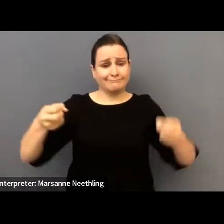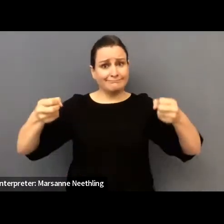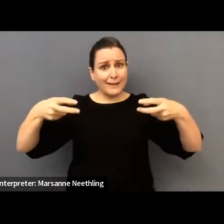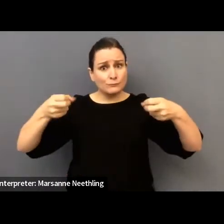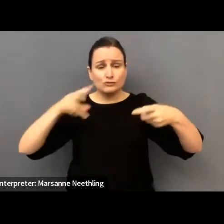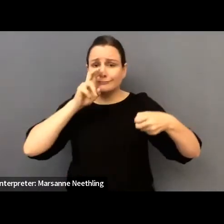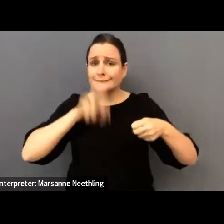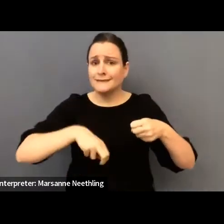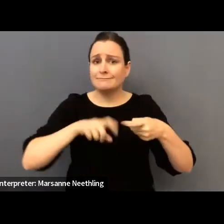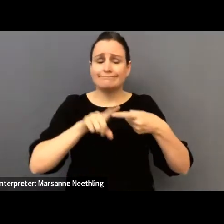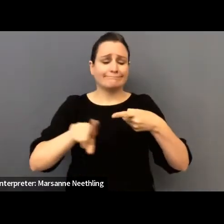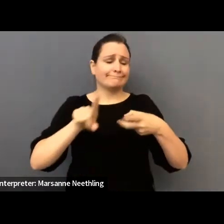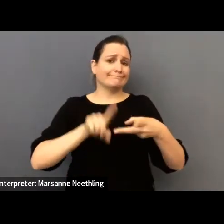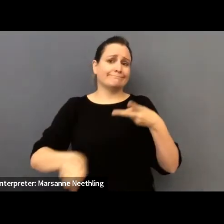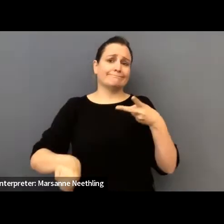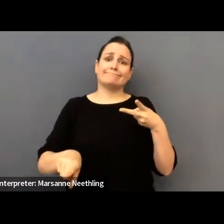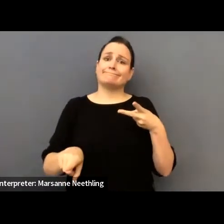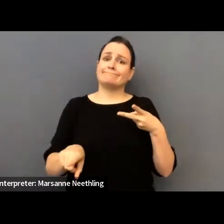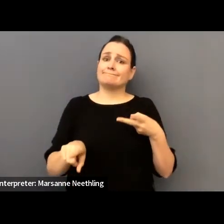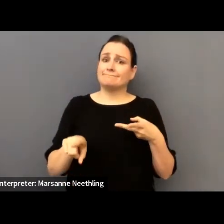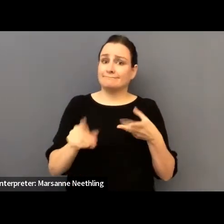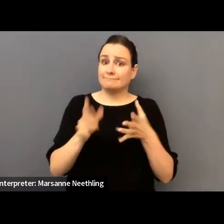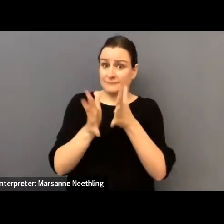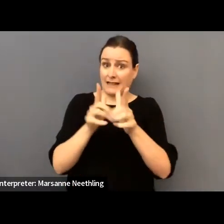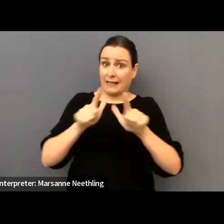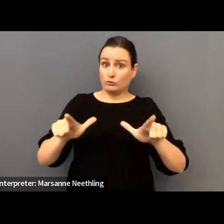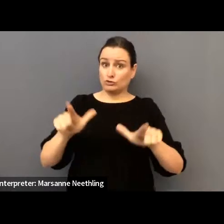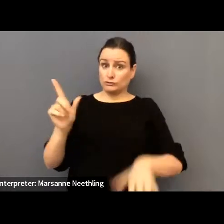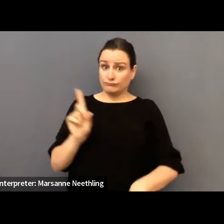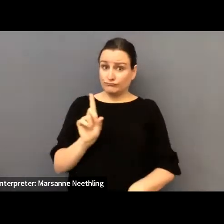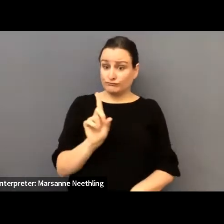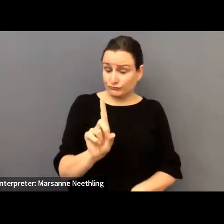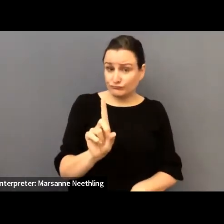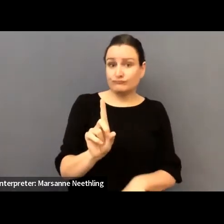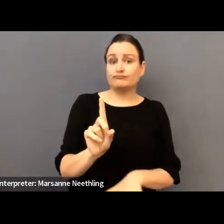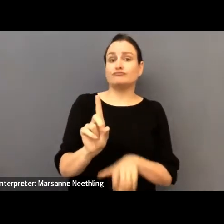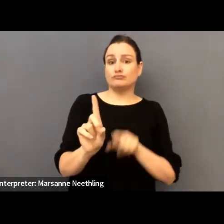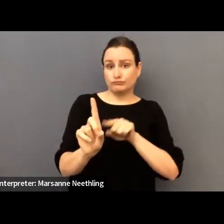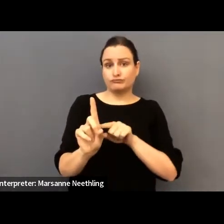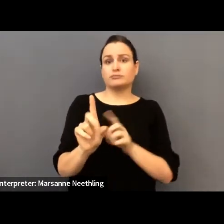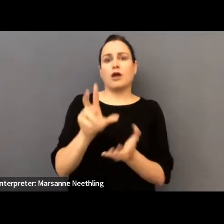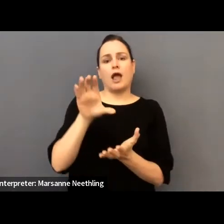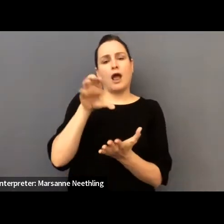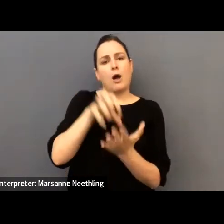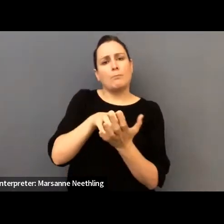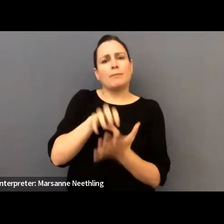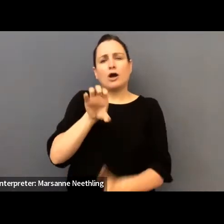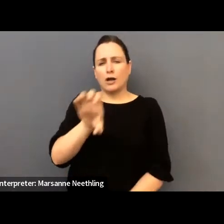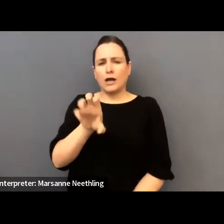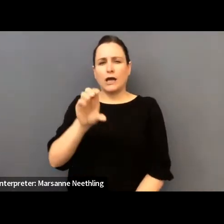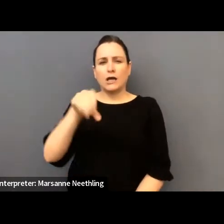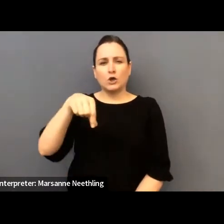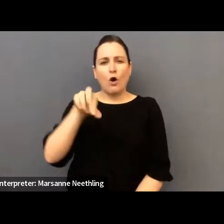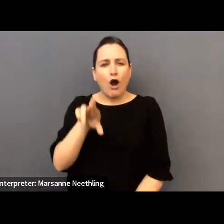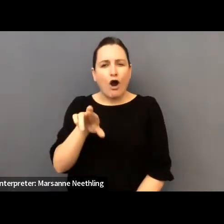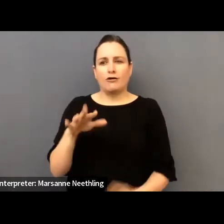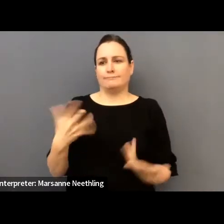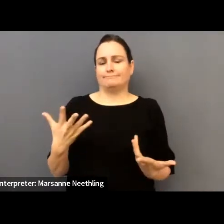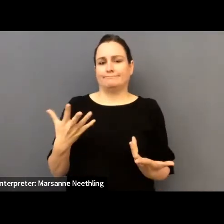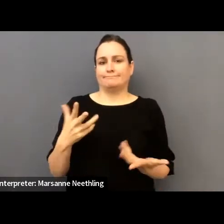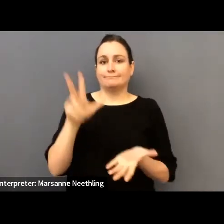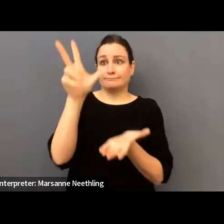having recordings of sign language interpretation, transcripts if needs be, sign